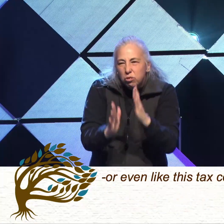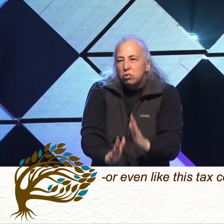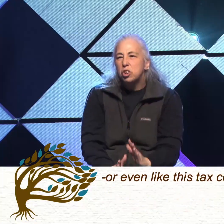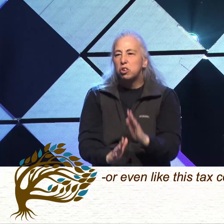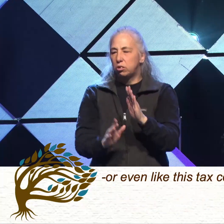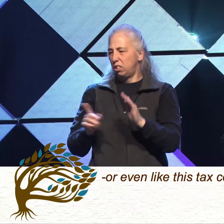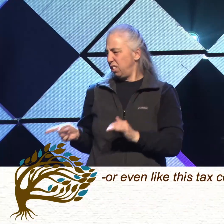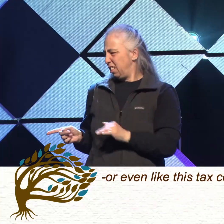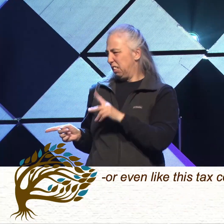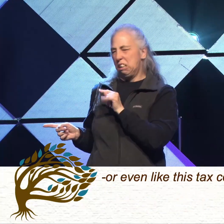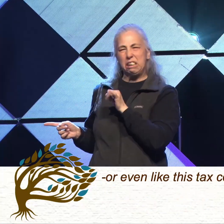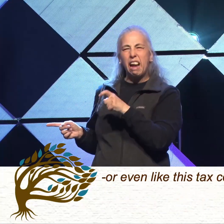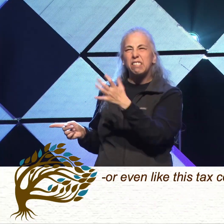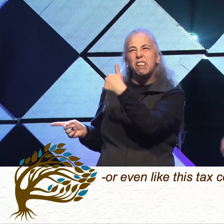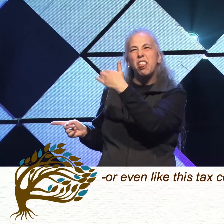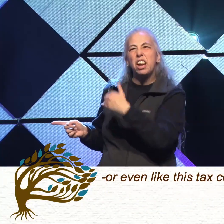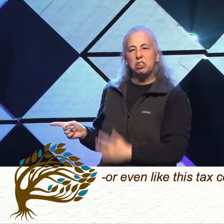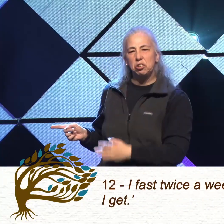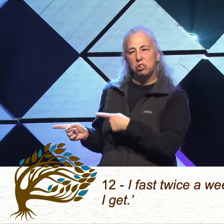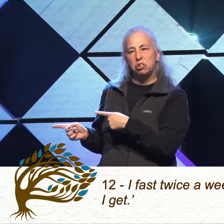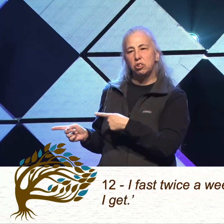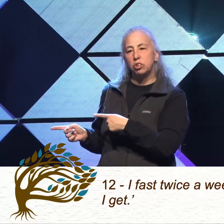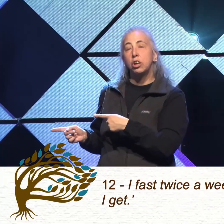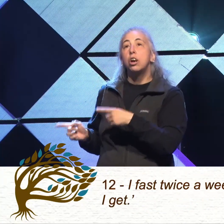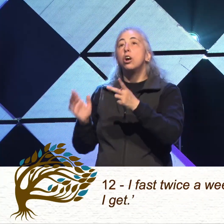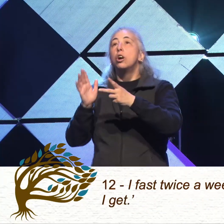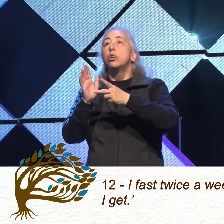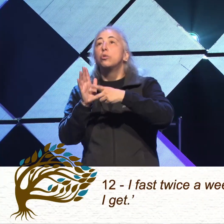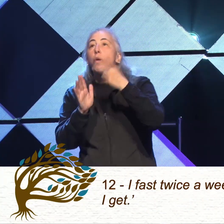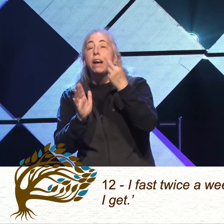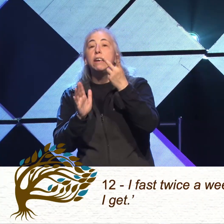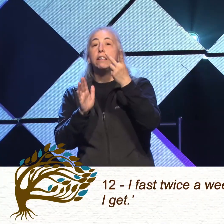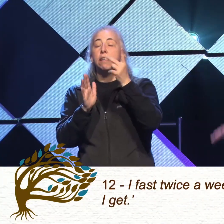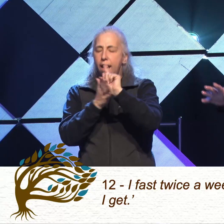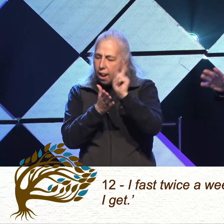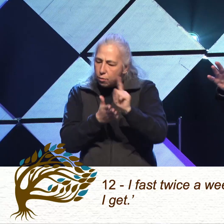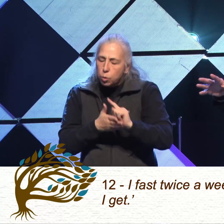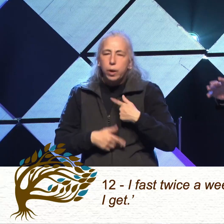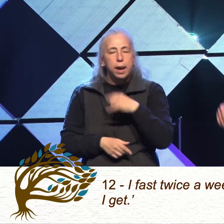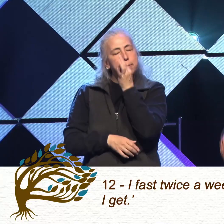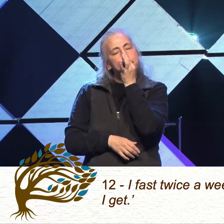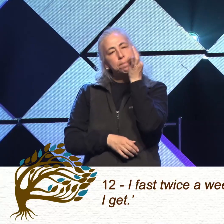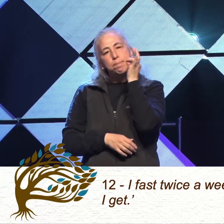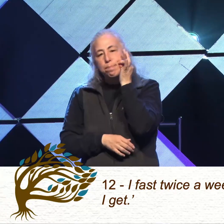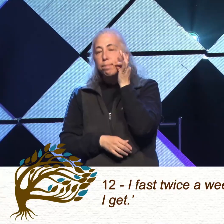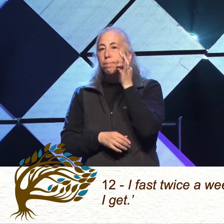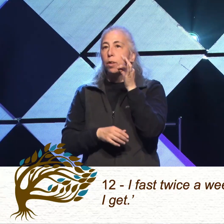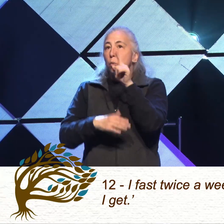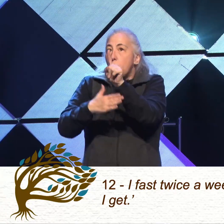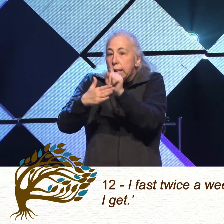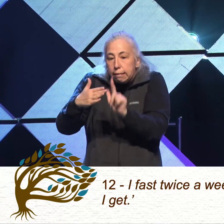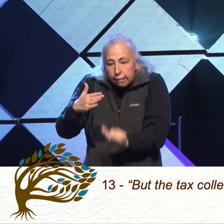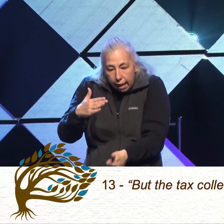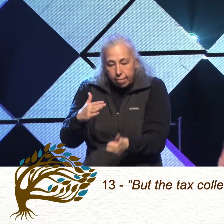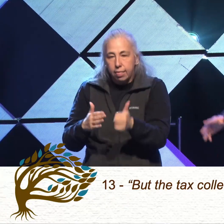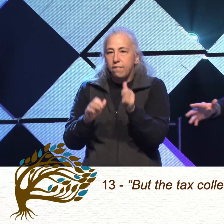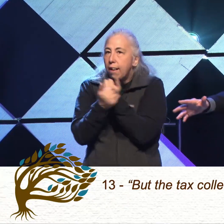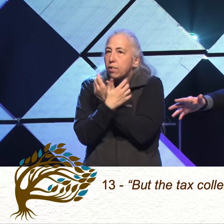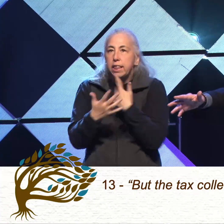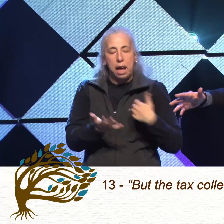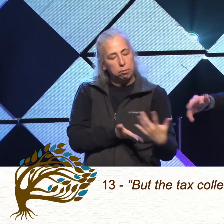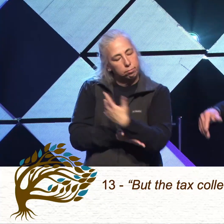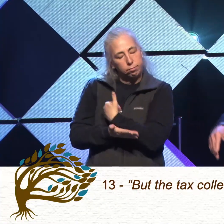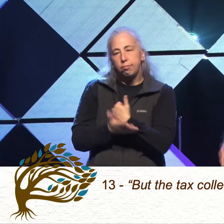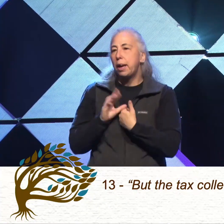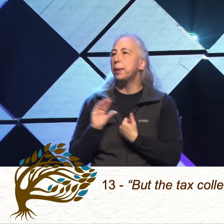this tax collector. I fast twice a week and give a tenth of all I get. But the